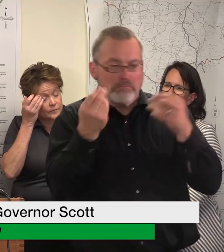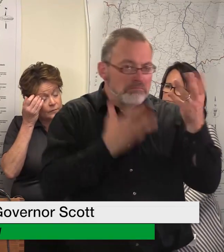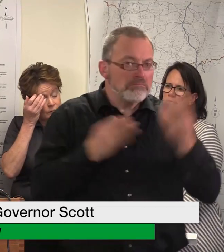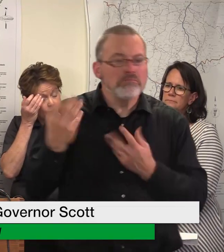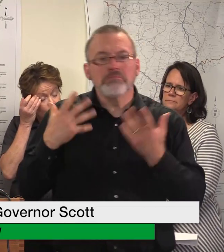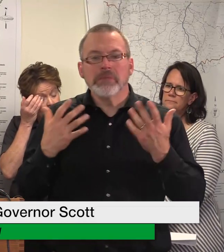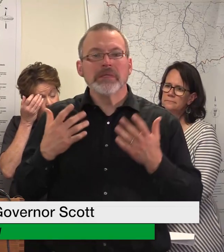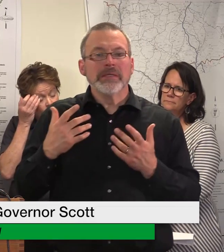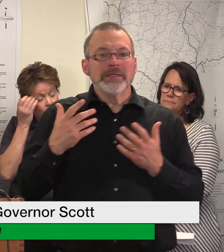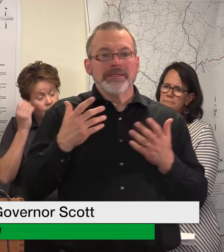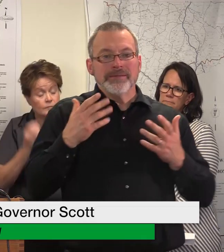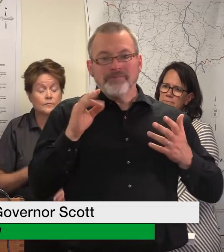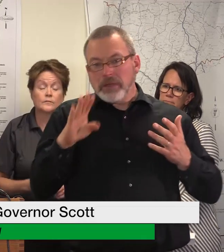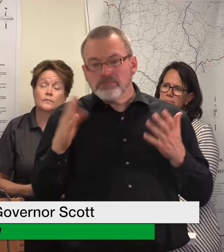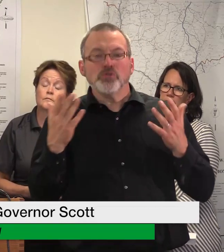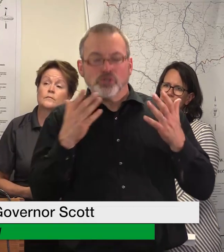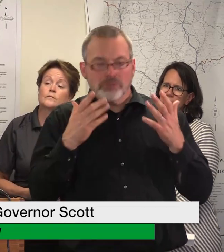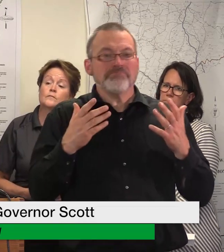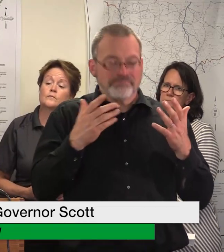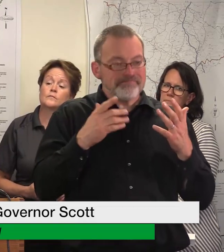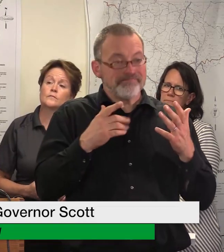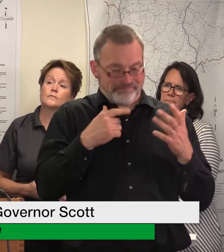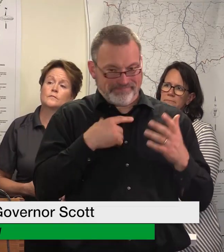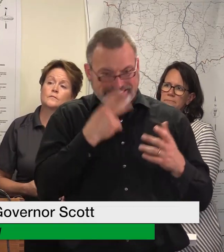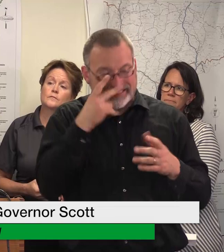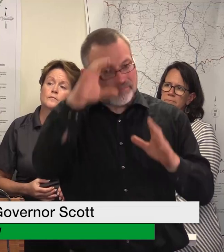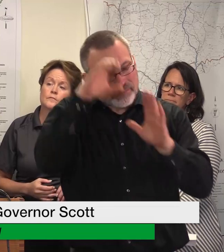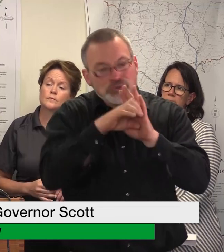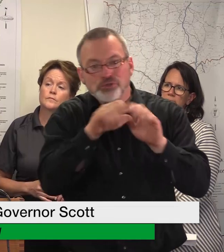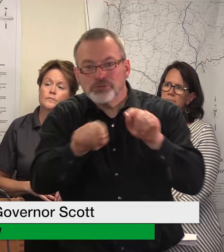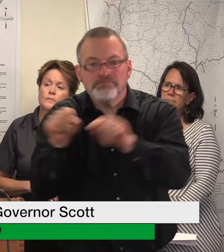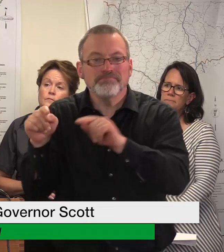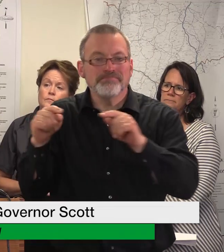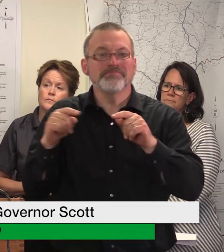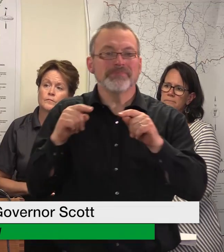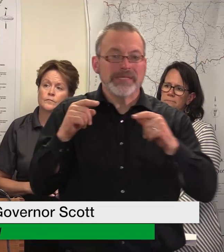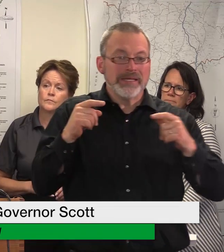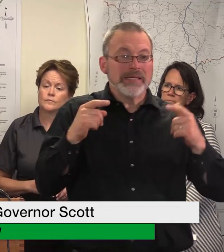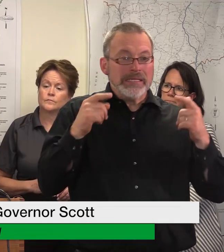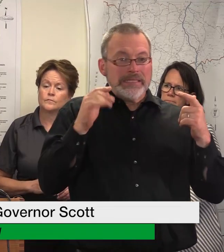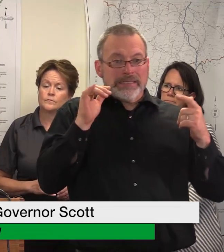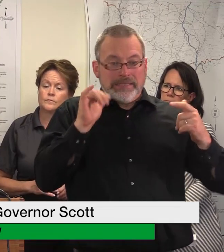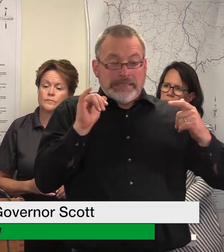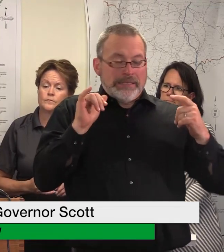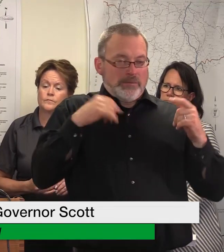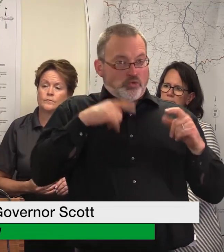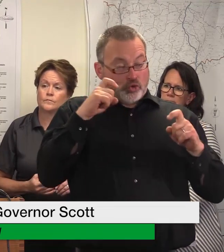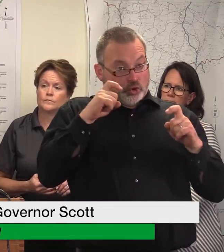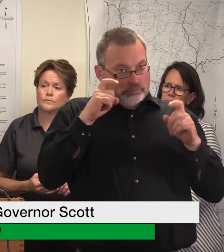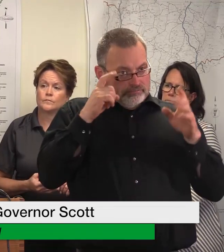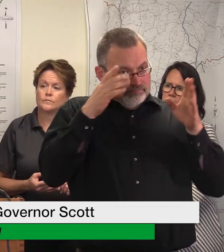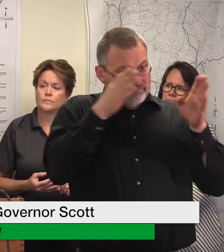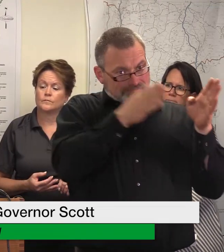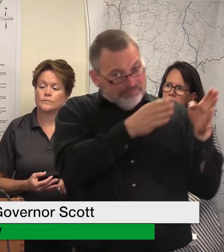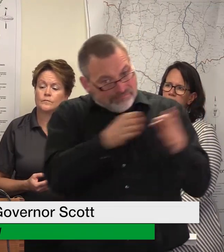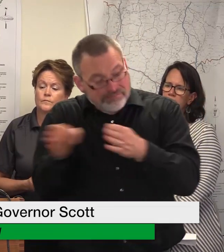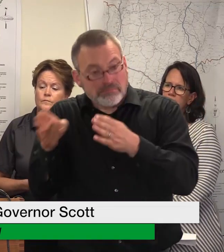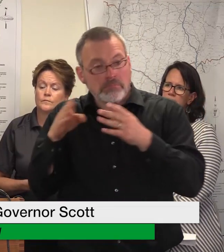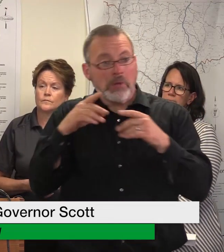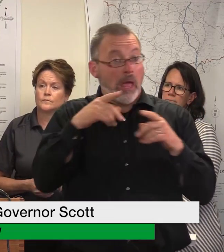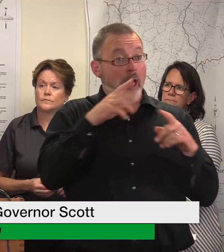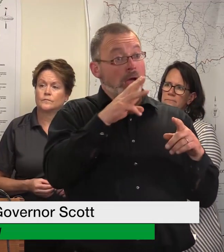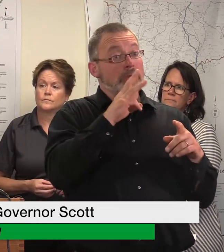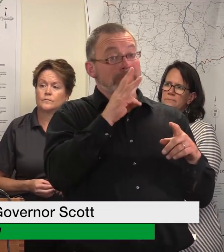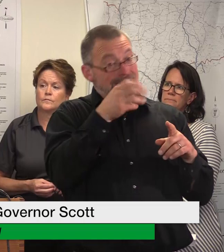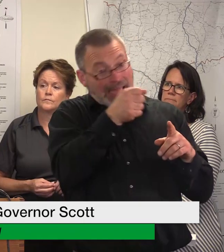agricultural crops, whether it's traditional dairy or diversified farm. But as we're seeing, as was mentioned earlier,